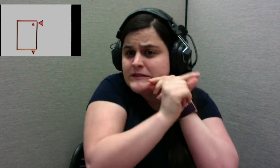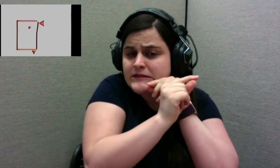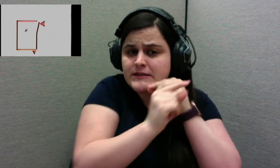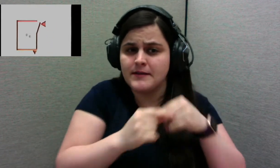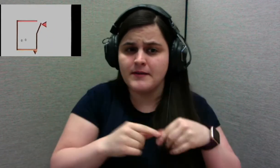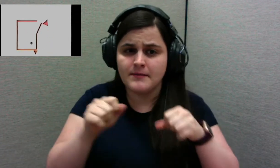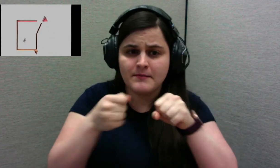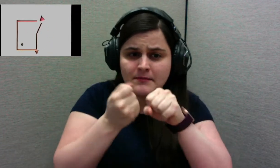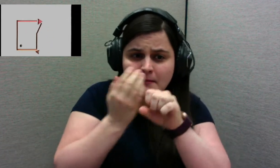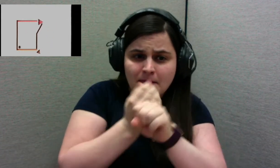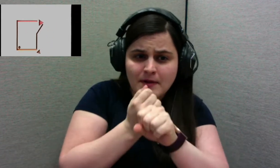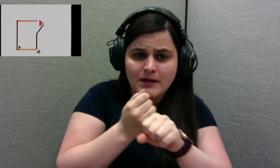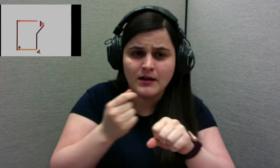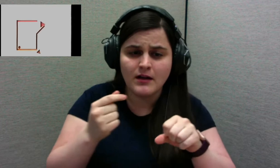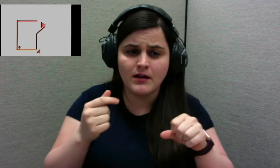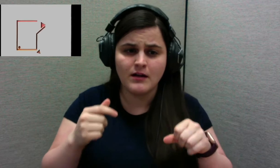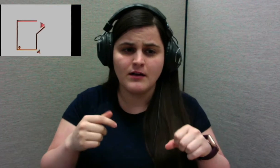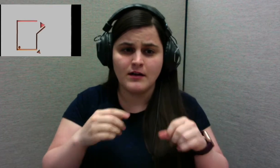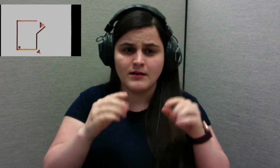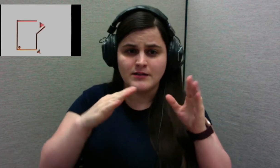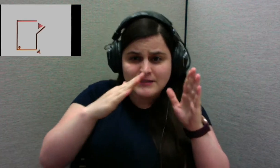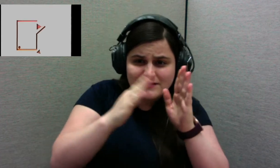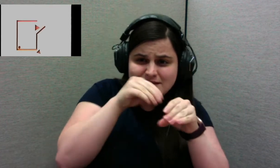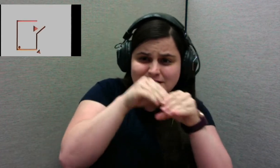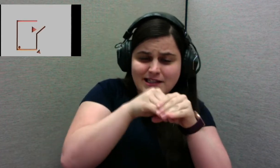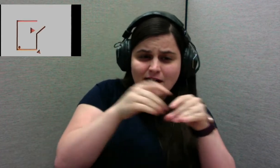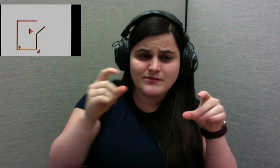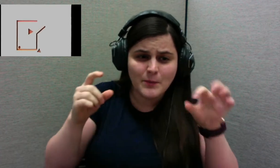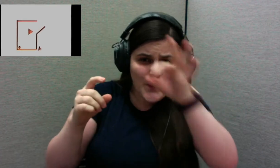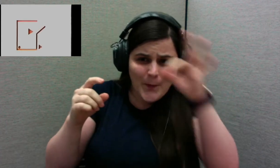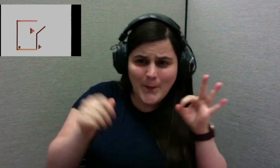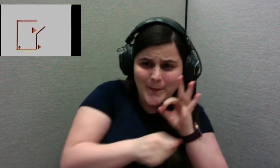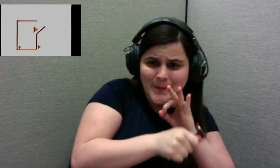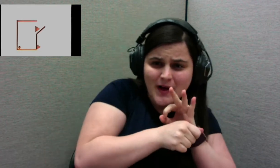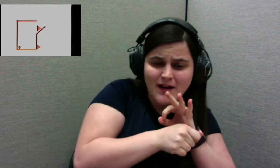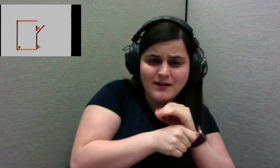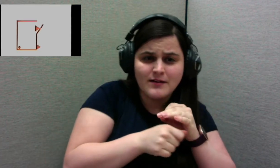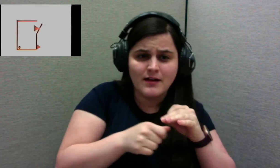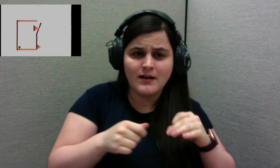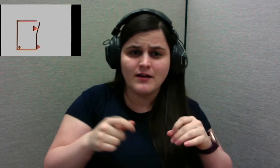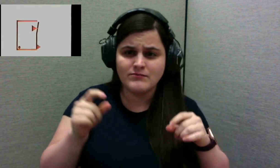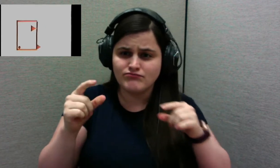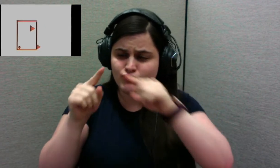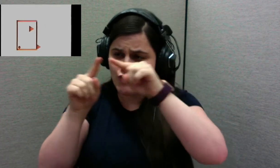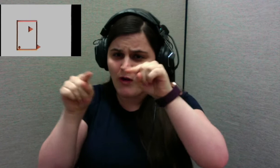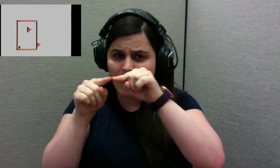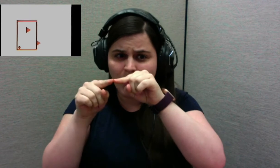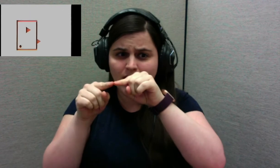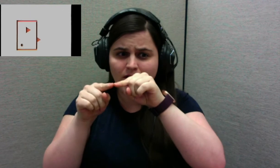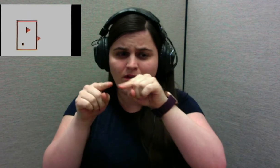away. And once he's secured his territory, there's the big circle going into the house. And the big triangle, the circle